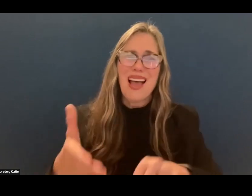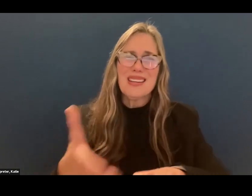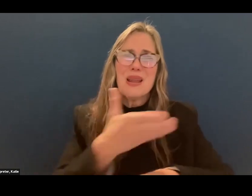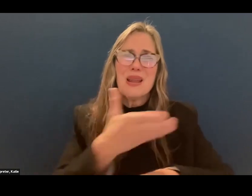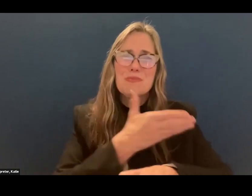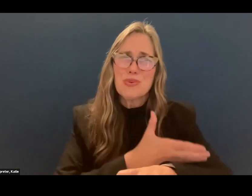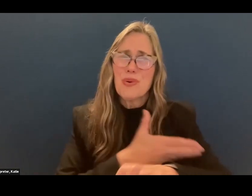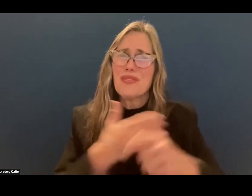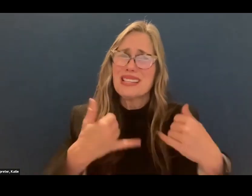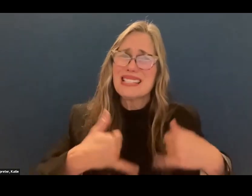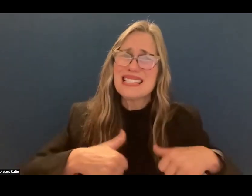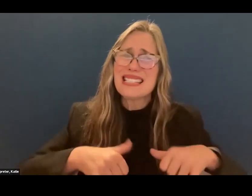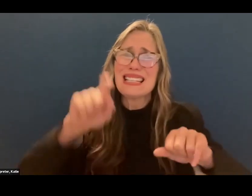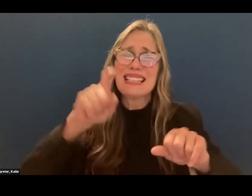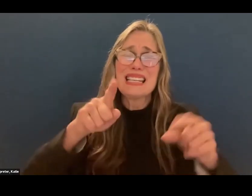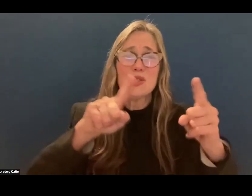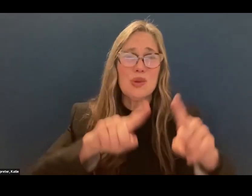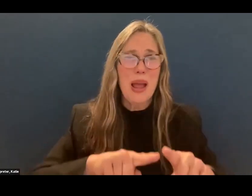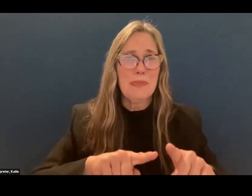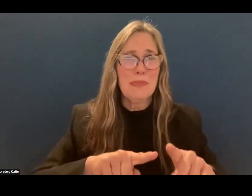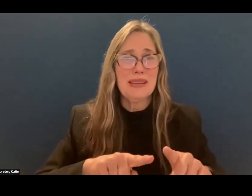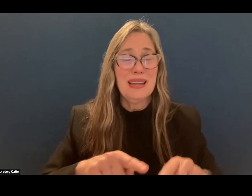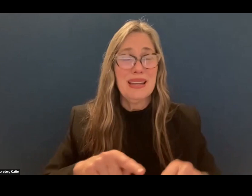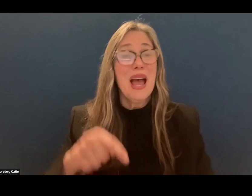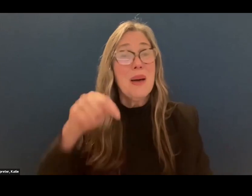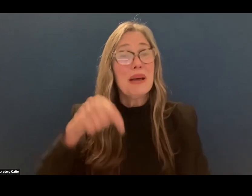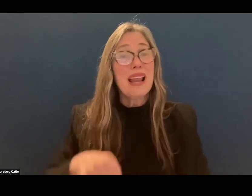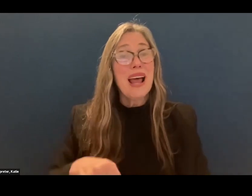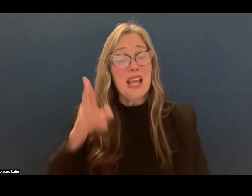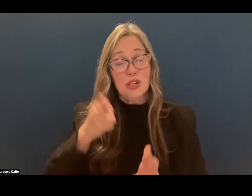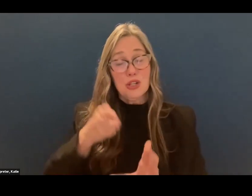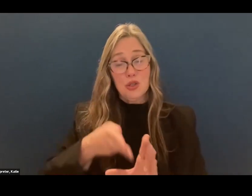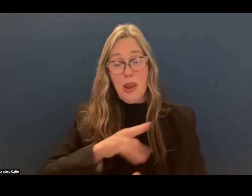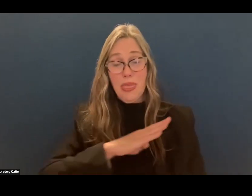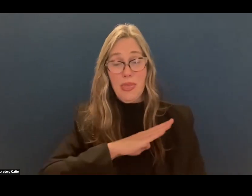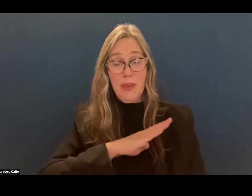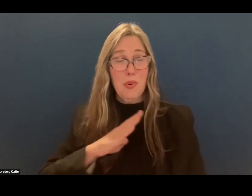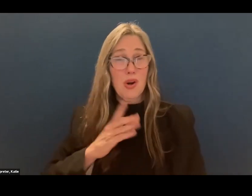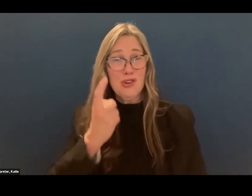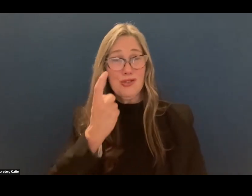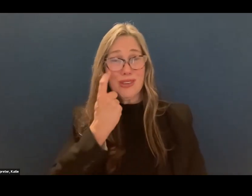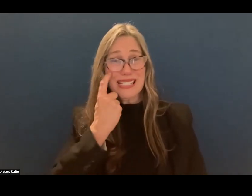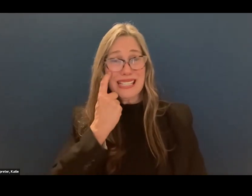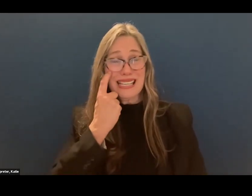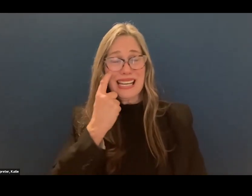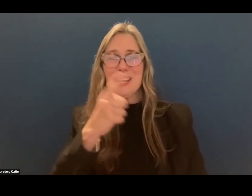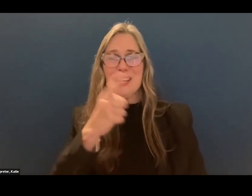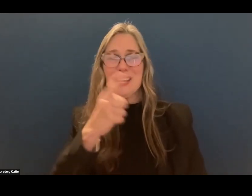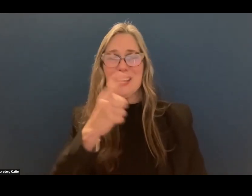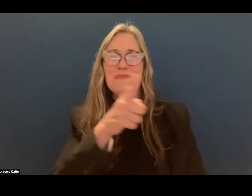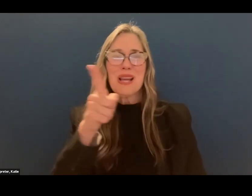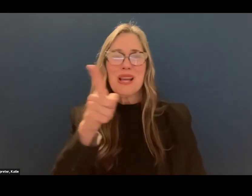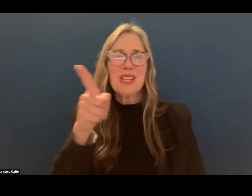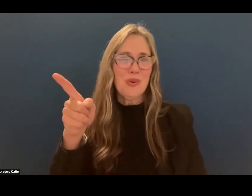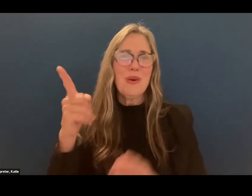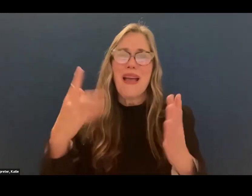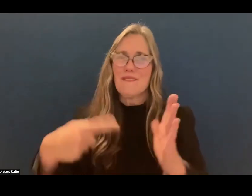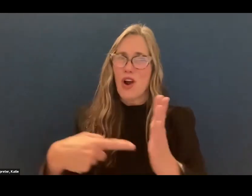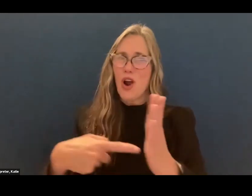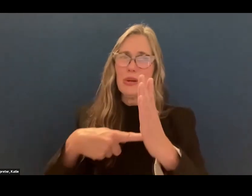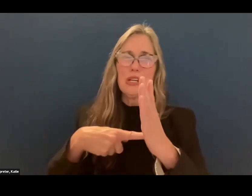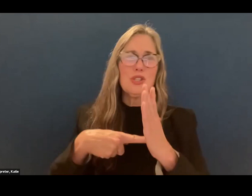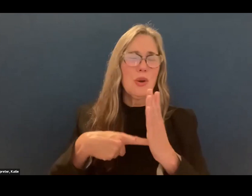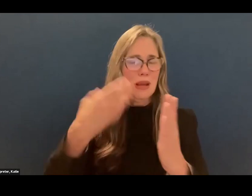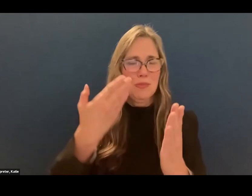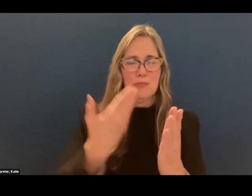here, you and your team have demonstrated to me that this is an urgent issue, and